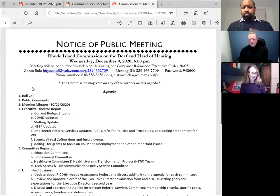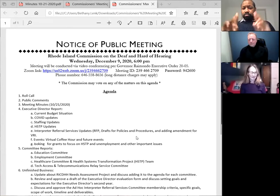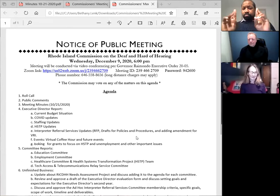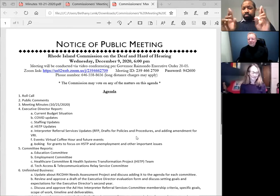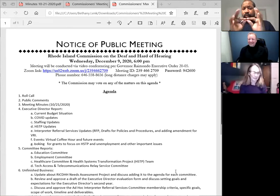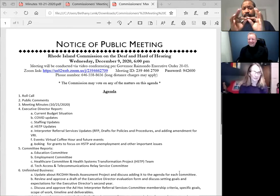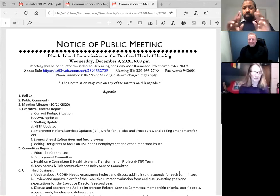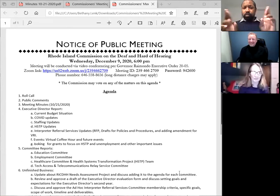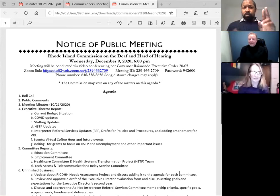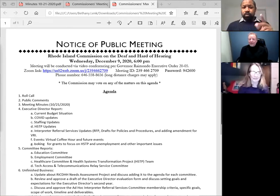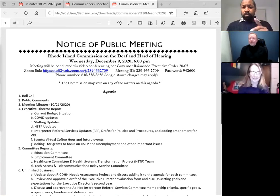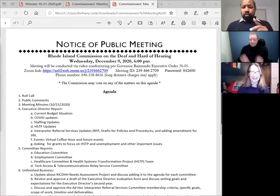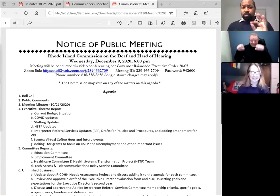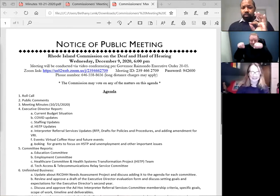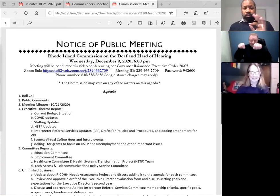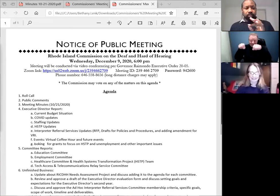Thank you. My hero.